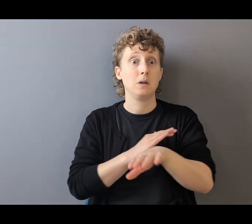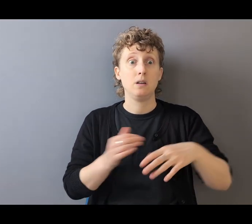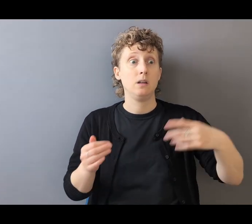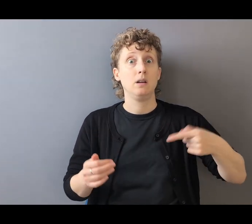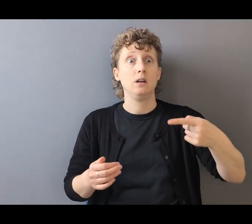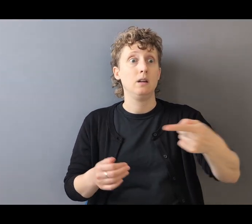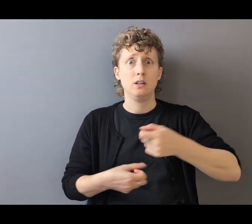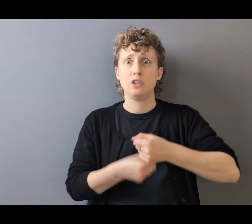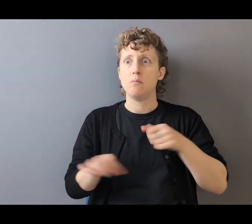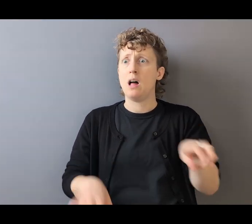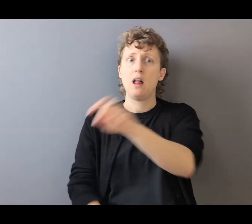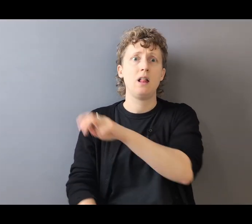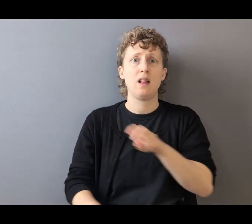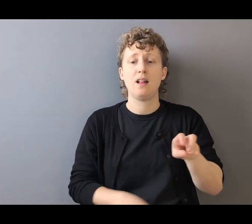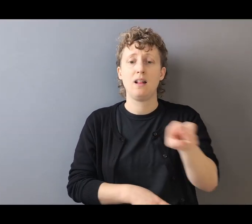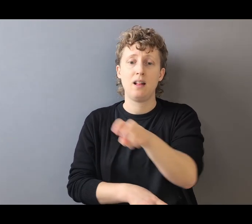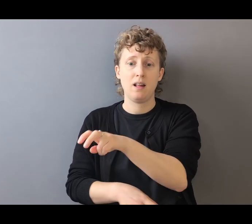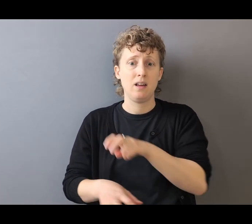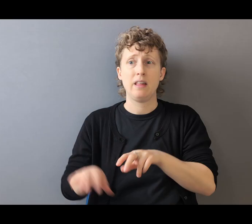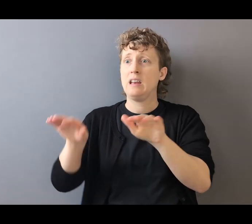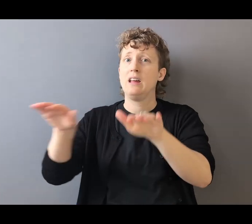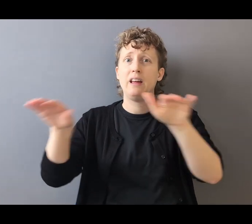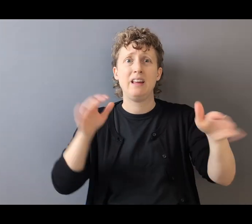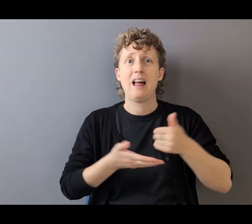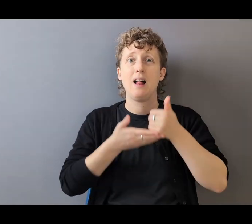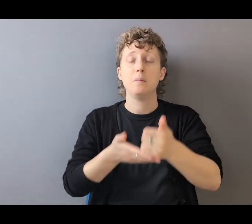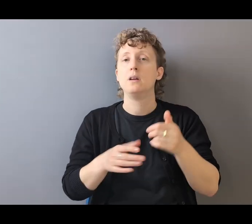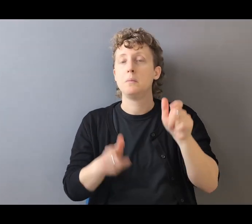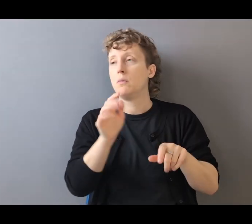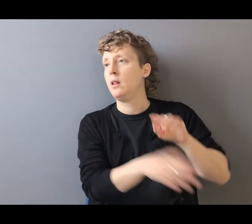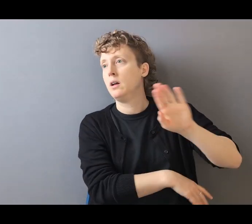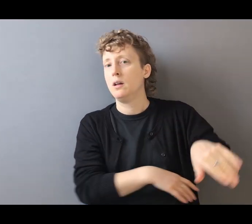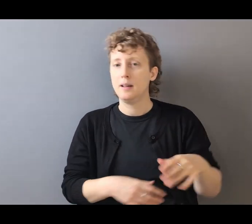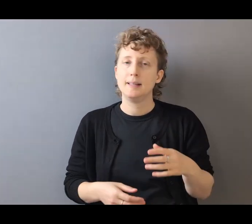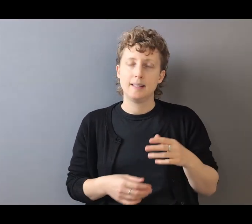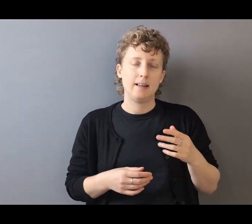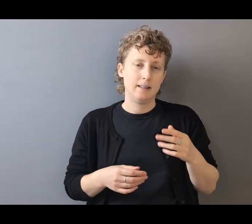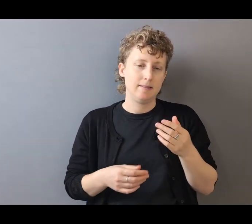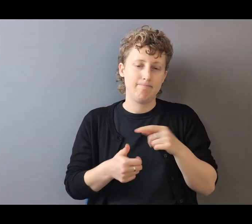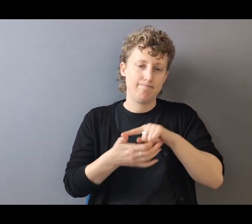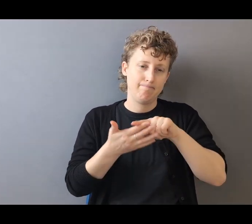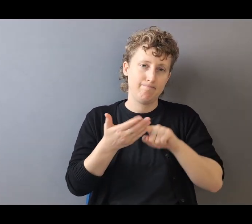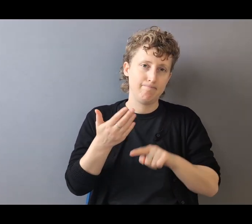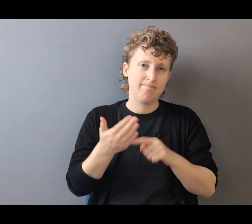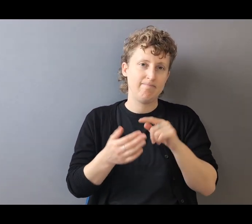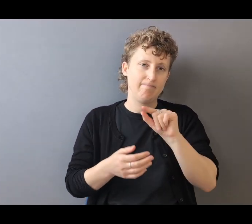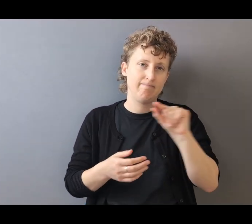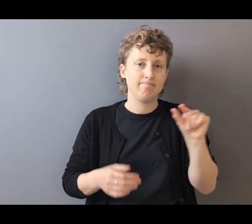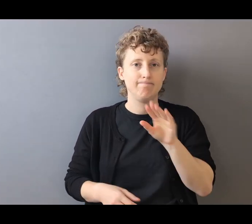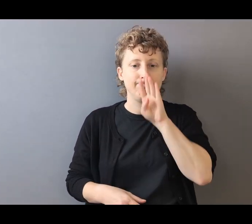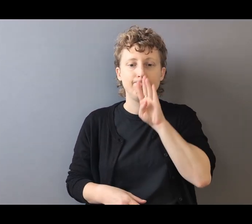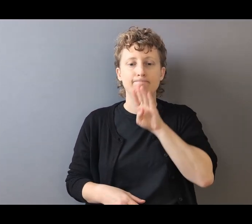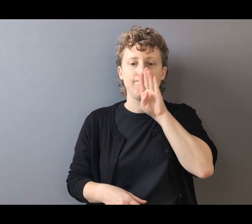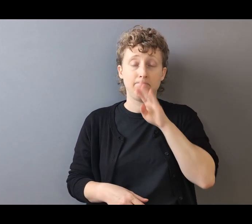the end no one cares. So there are a lot of frustrations. It would be easy also to share that